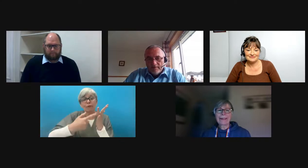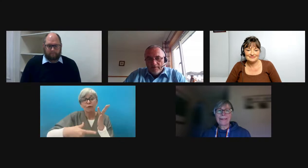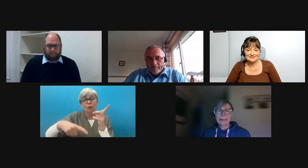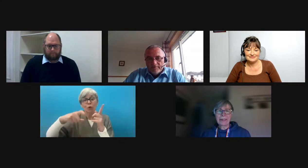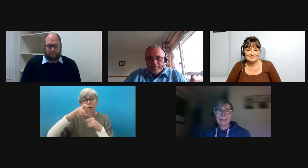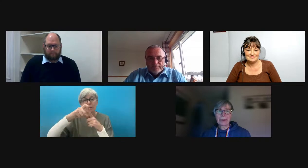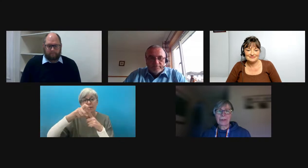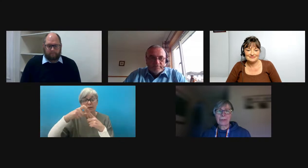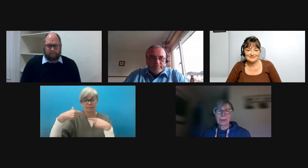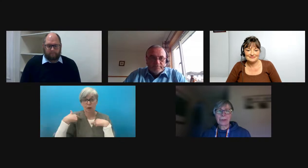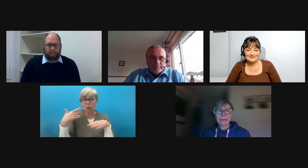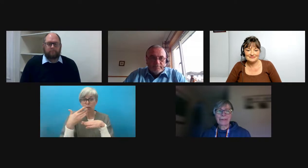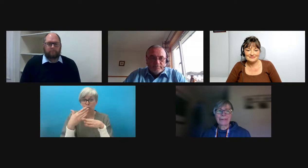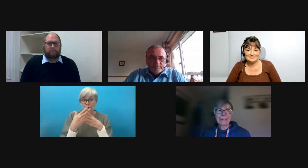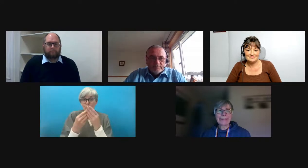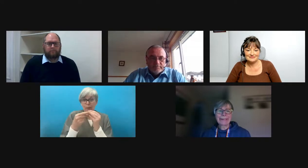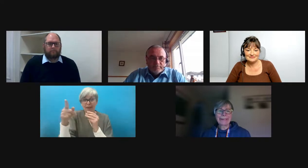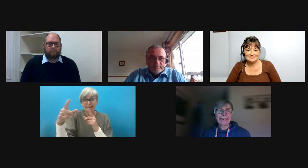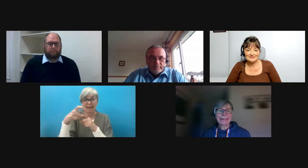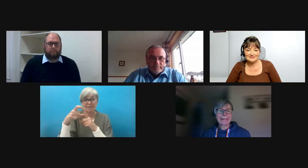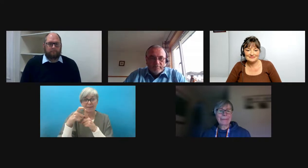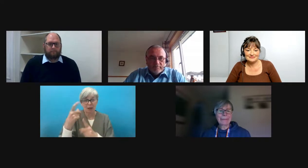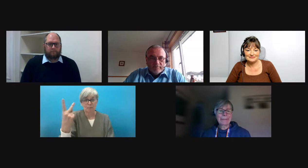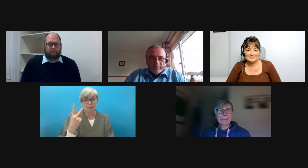at NHS 24.